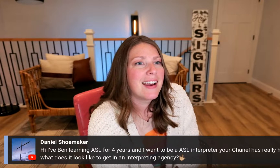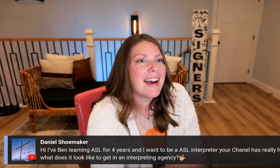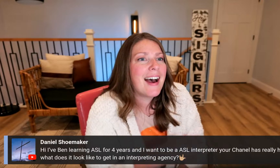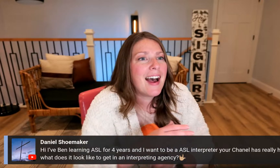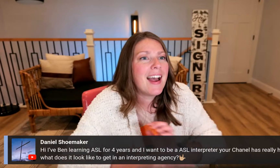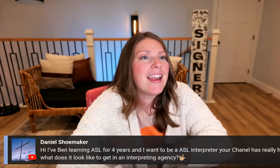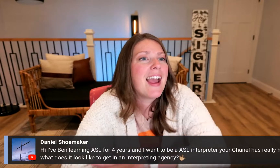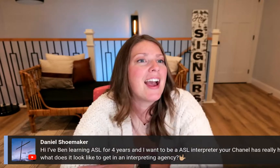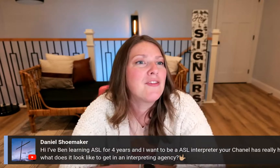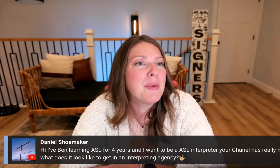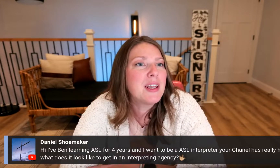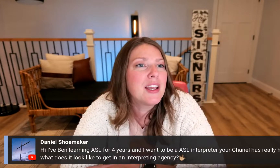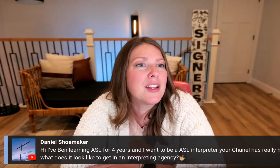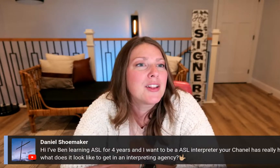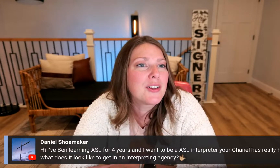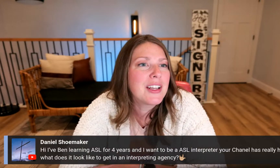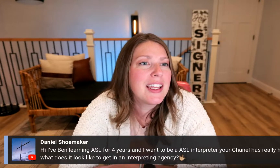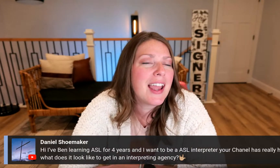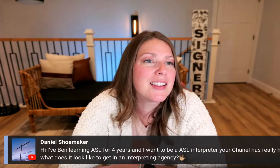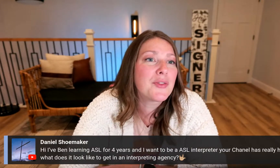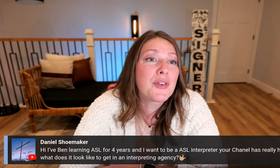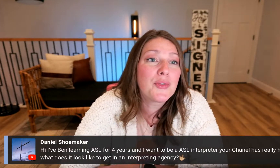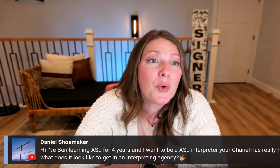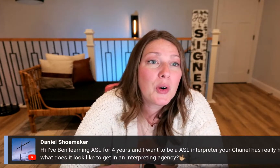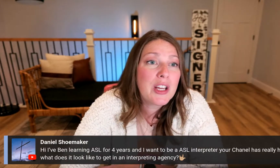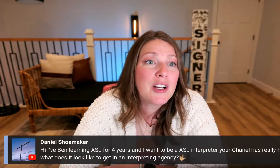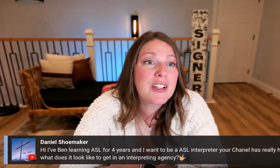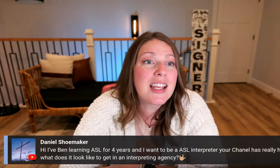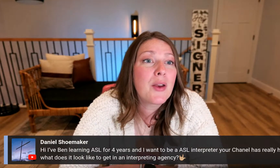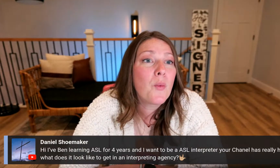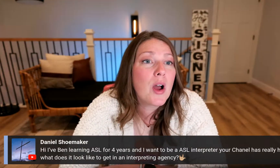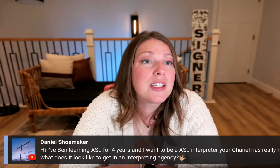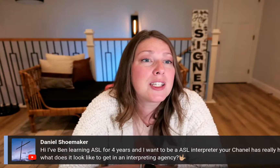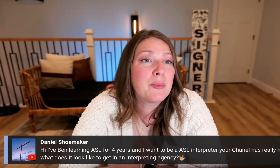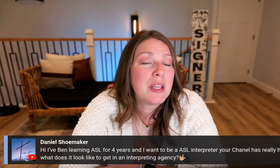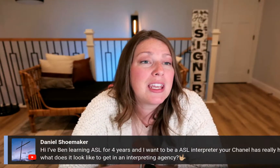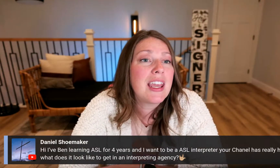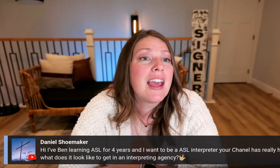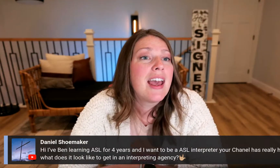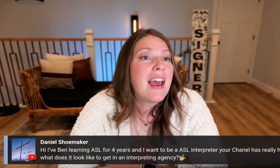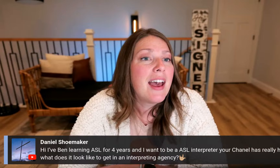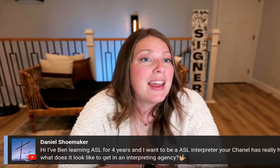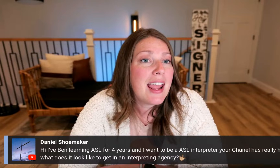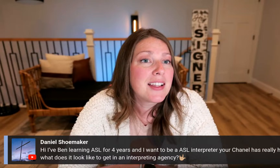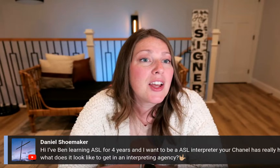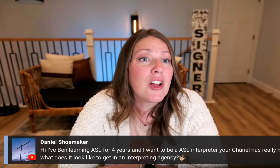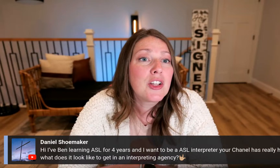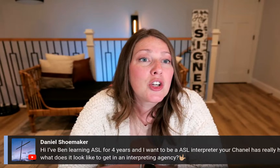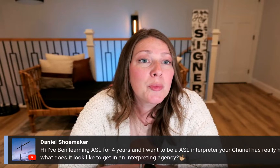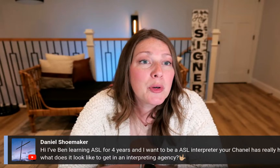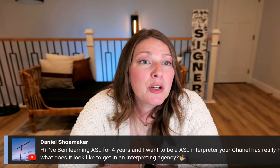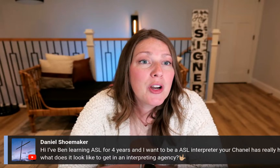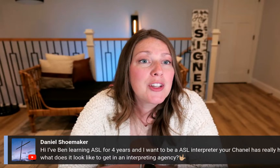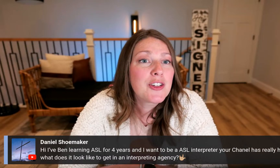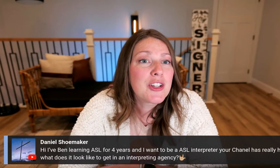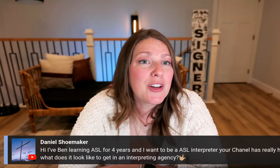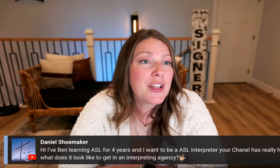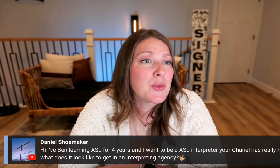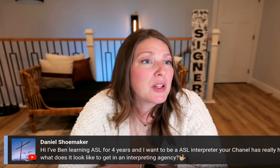Hi, I've been learning ASL for 4 years and want to be an ASL interpreter and your channel has really